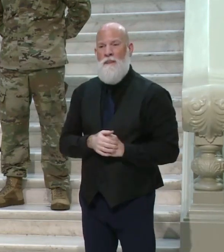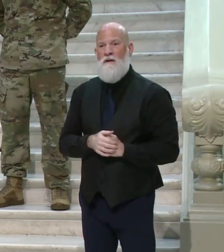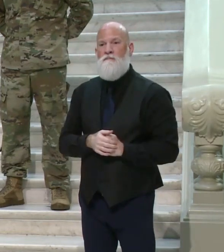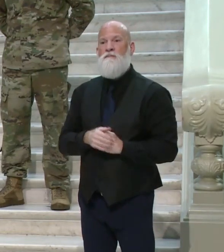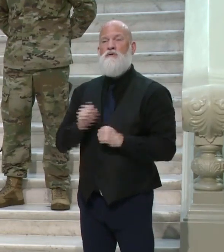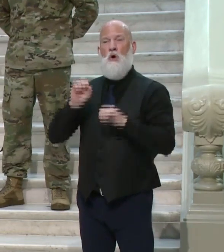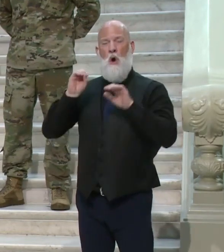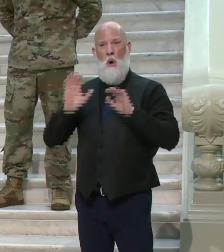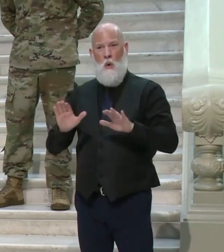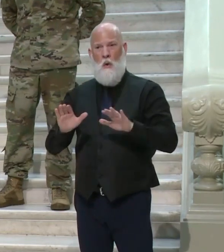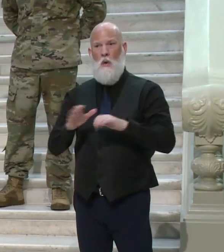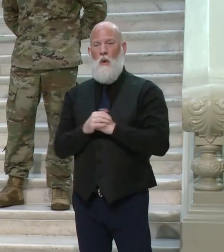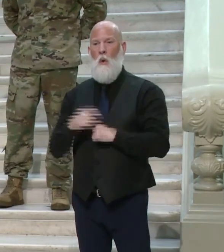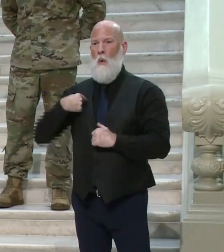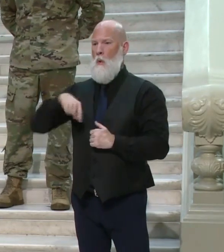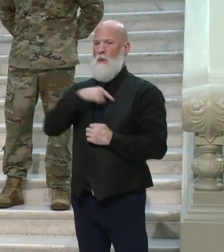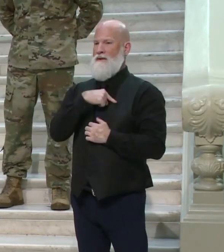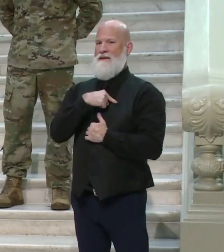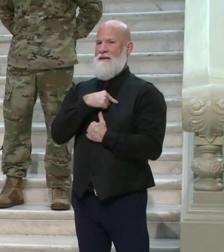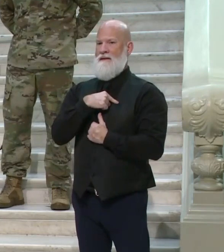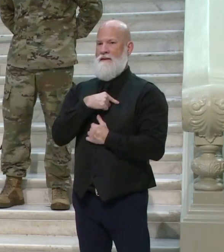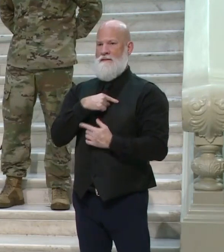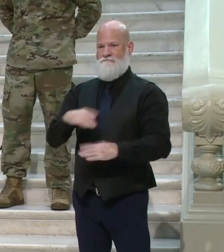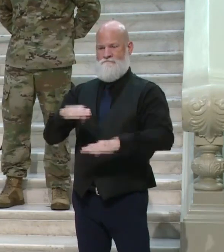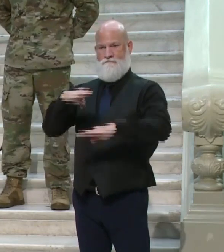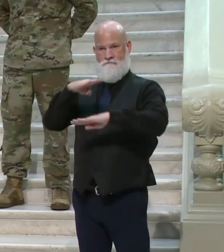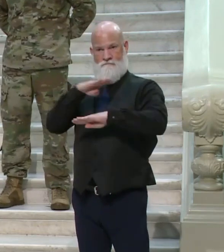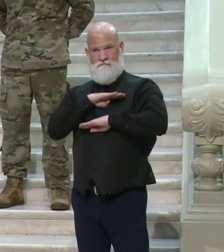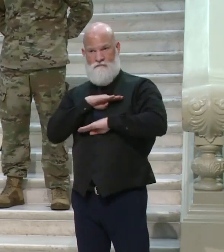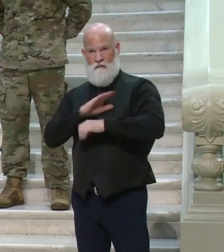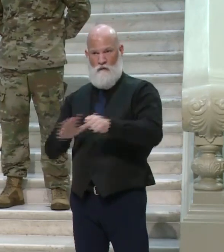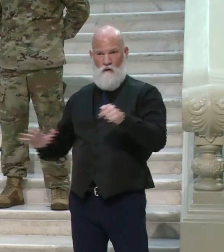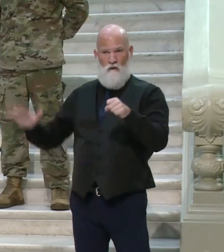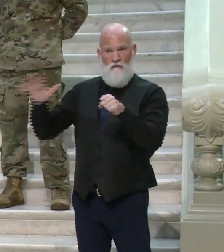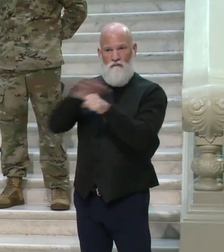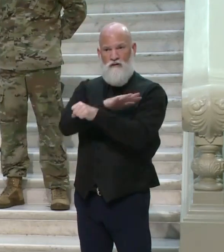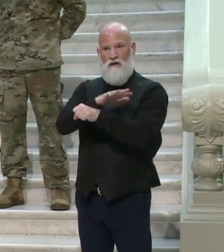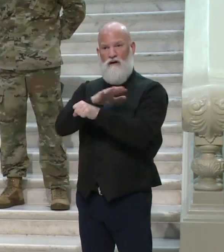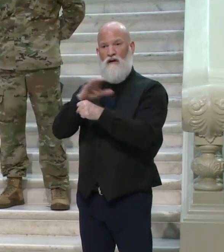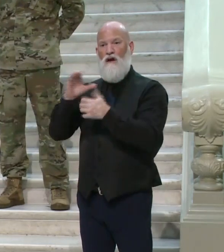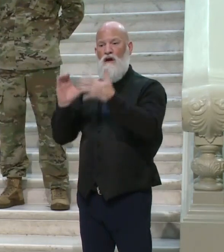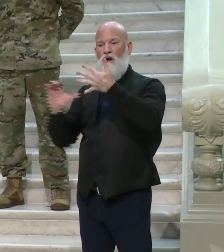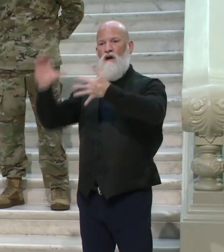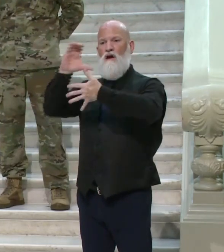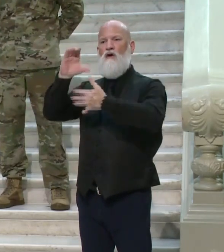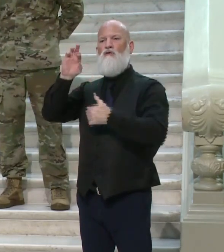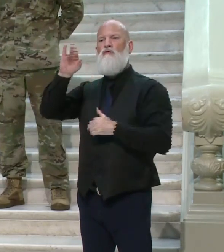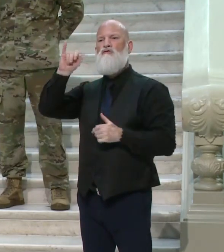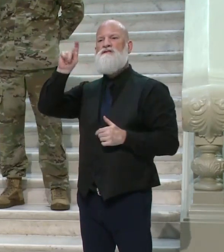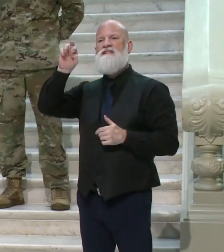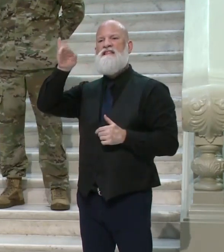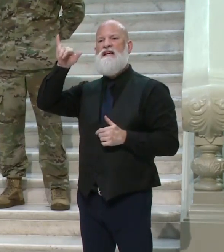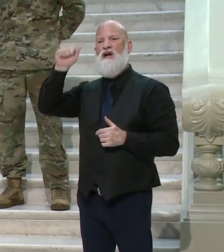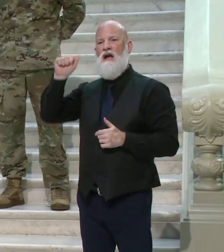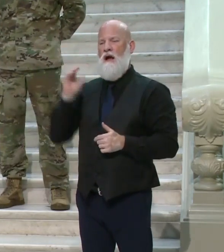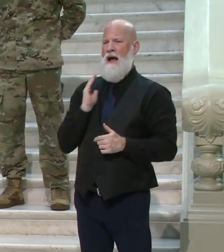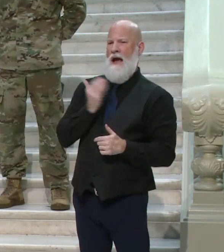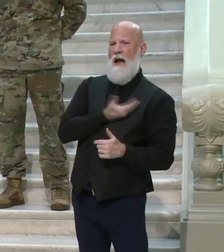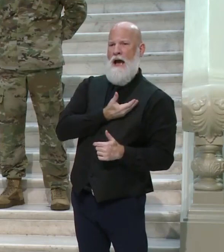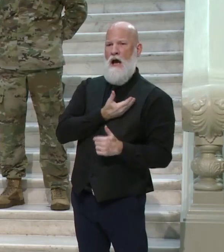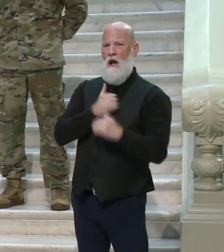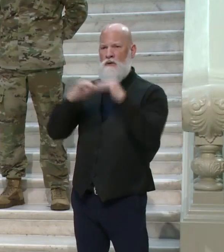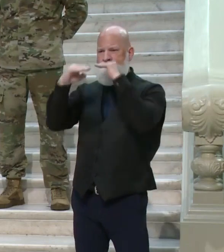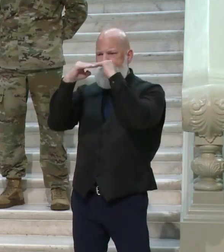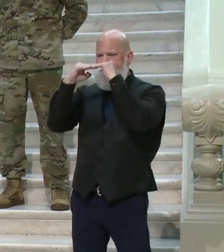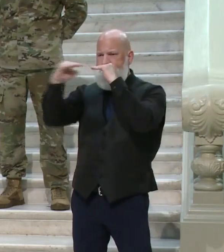meet the full gating criteria, but we met several of them, and we were approaching a plateauing, which made us feel that it